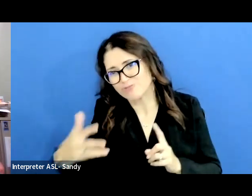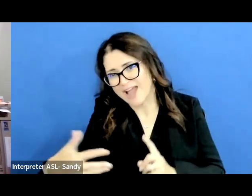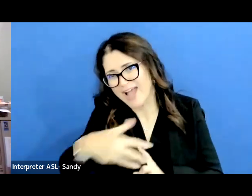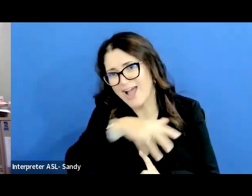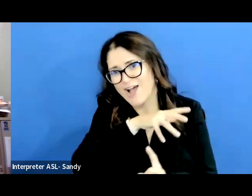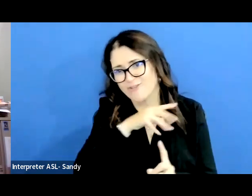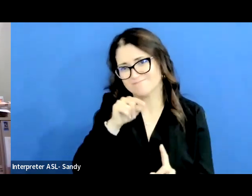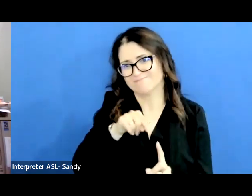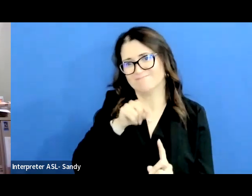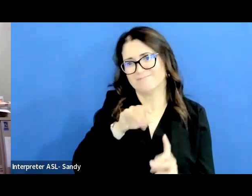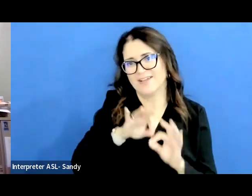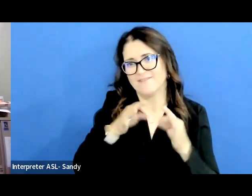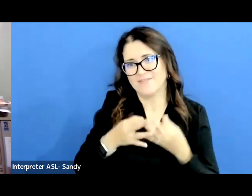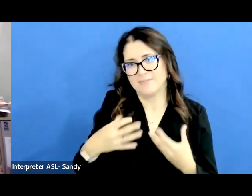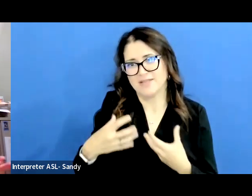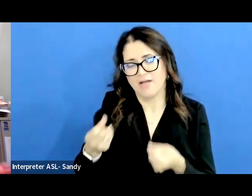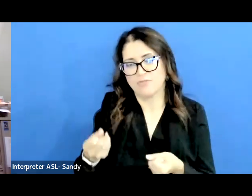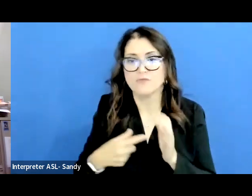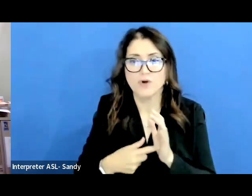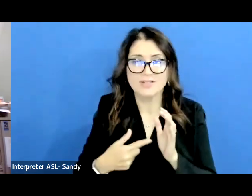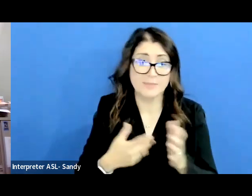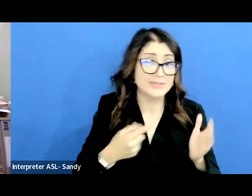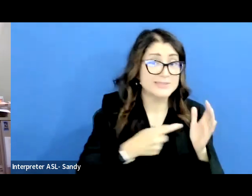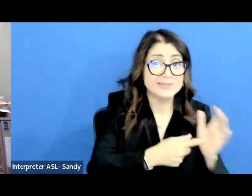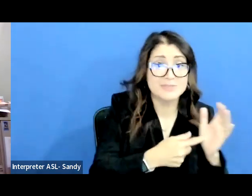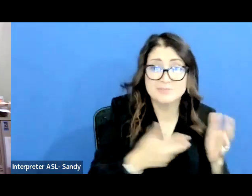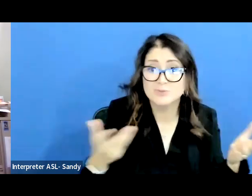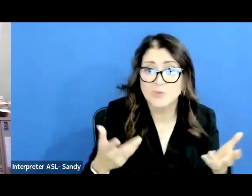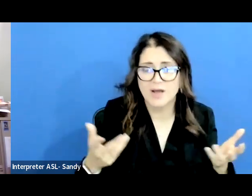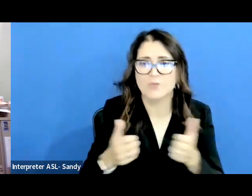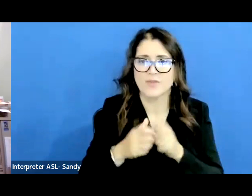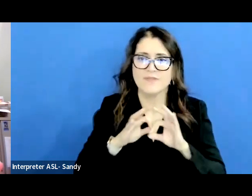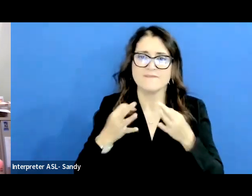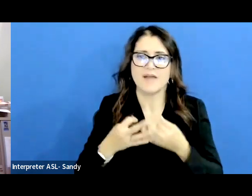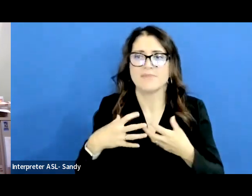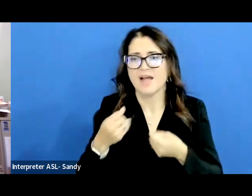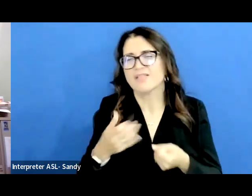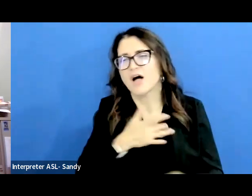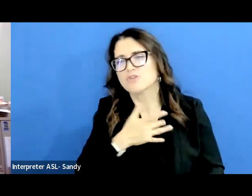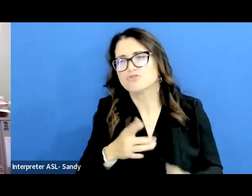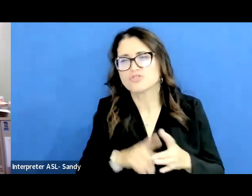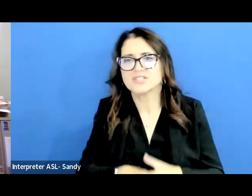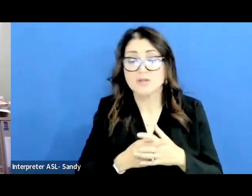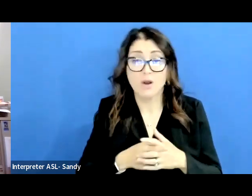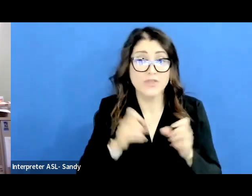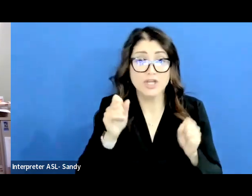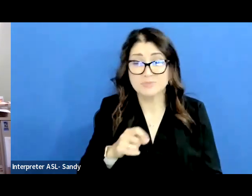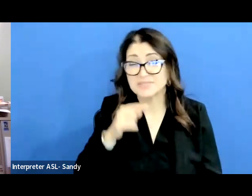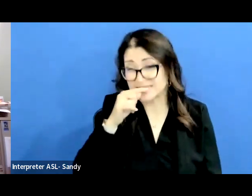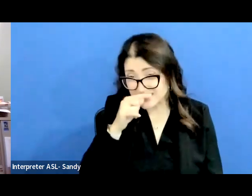are the symptoms if there's problems with the family health? I usually start off with something like, well, there can be sneezing,